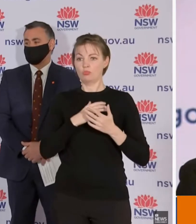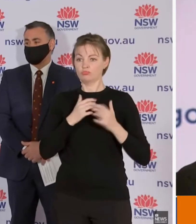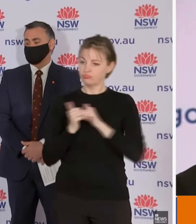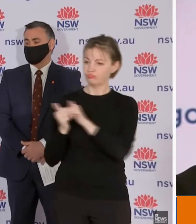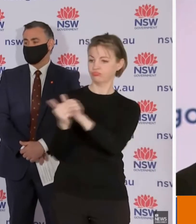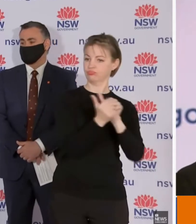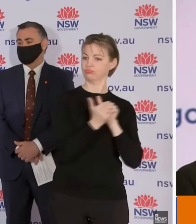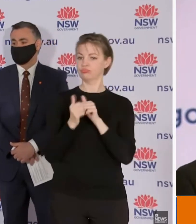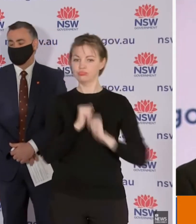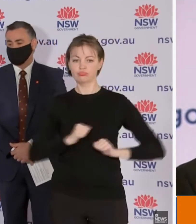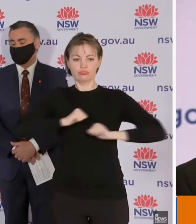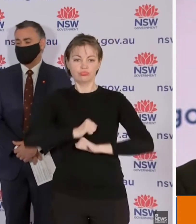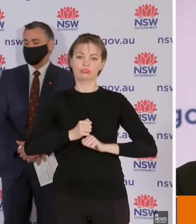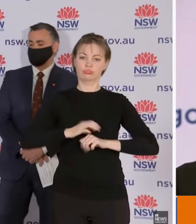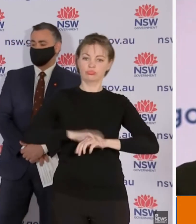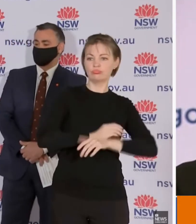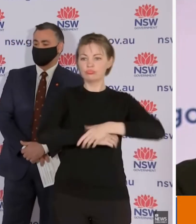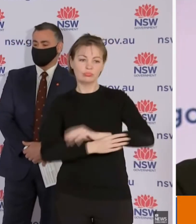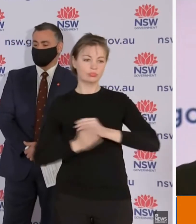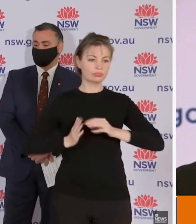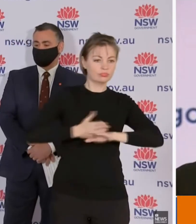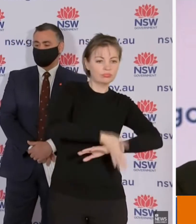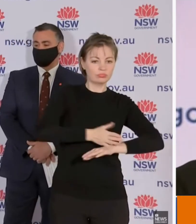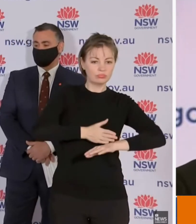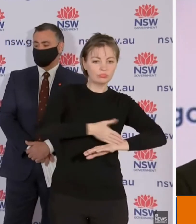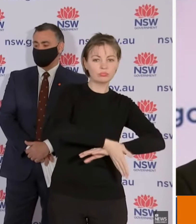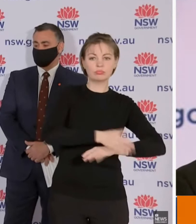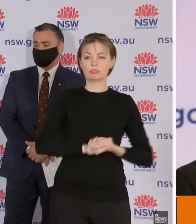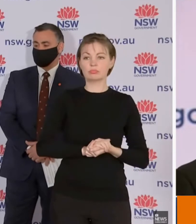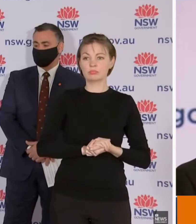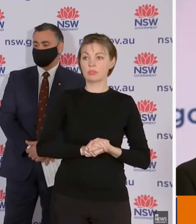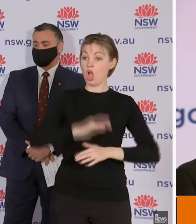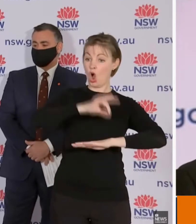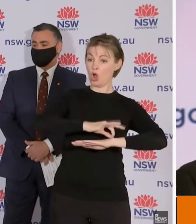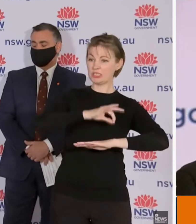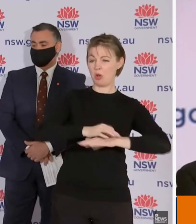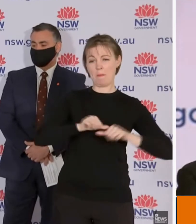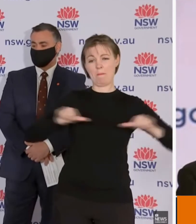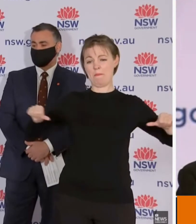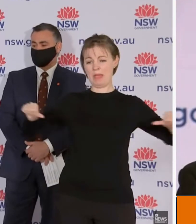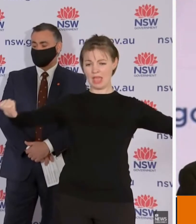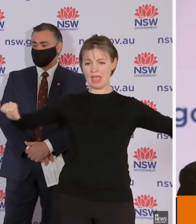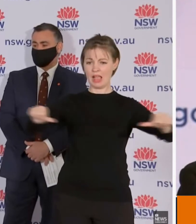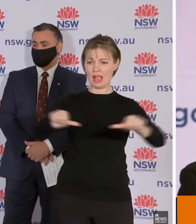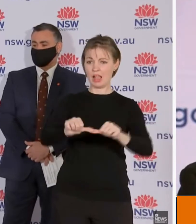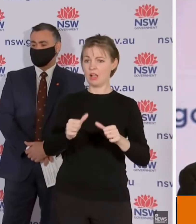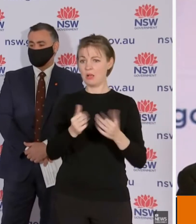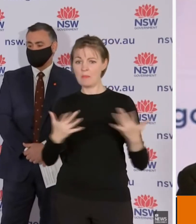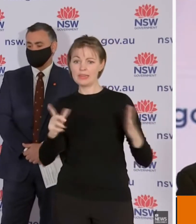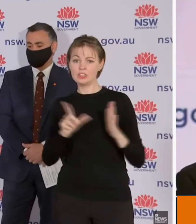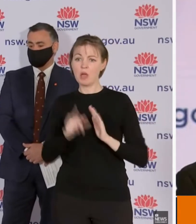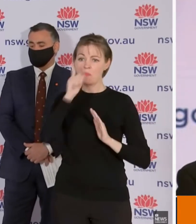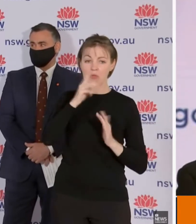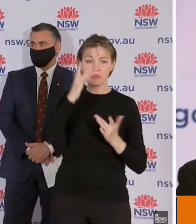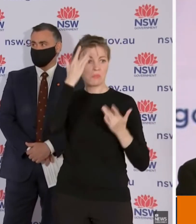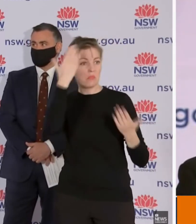there's somebody who's in the bow or of the ship may not know what's going on in the stern, but now there are quite a number of additional staff who've been trained up to